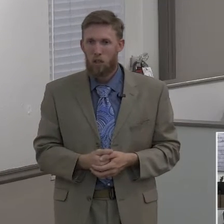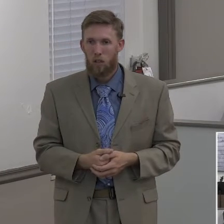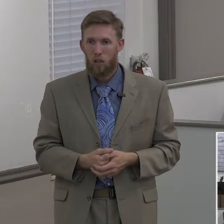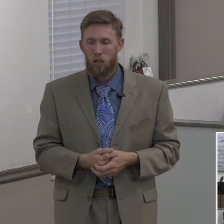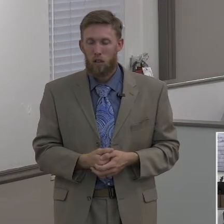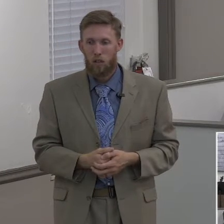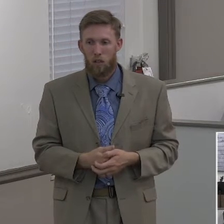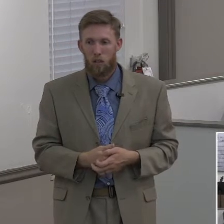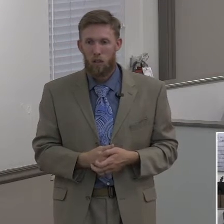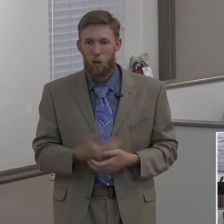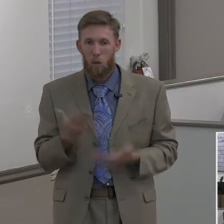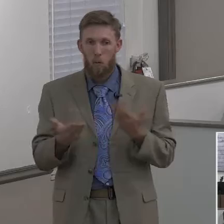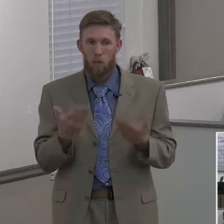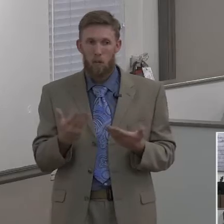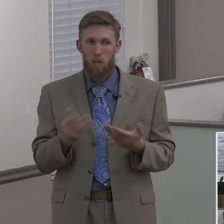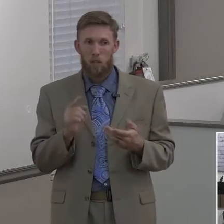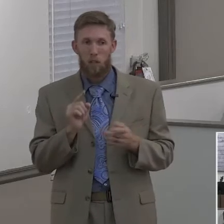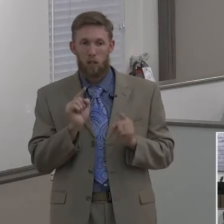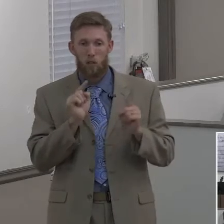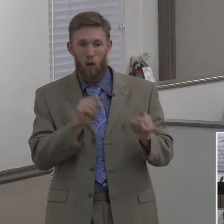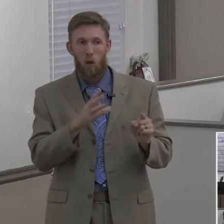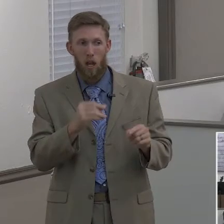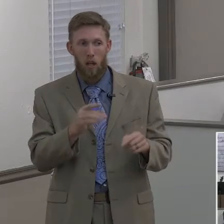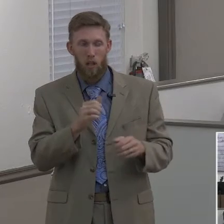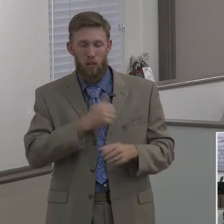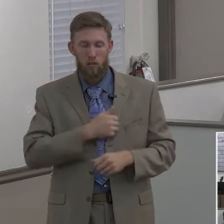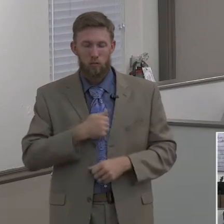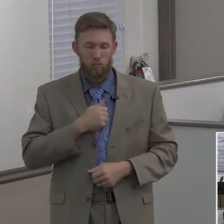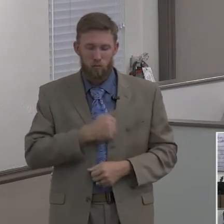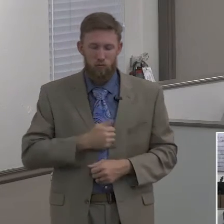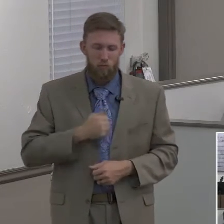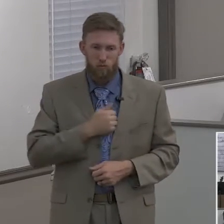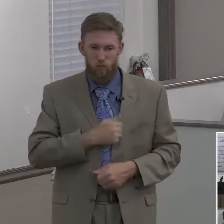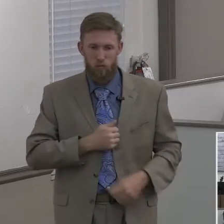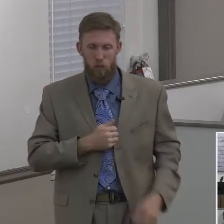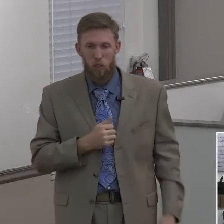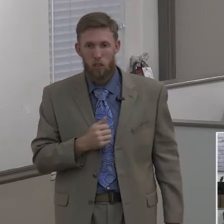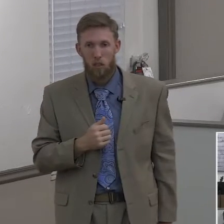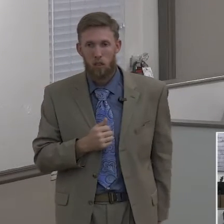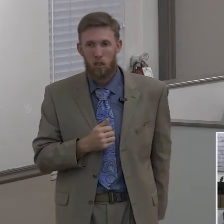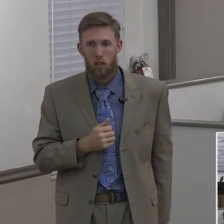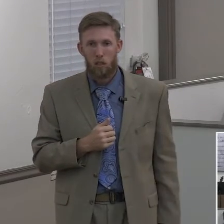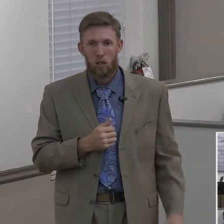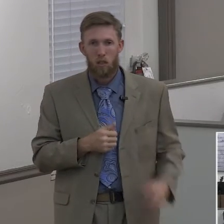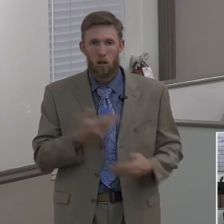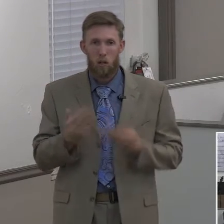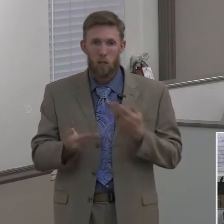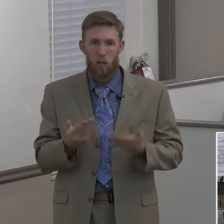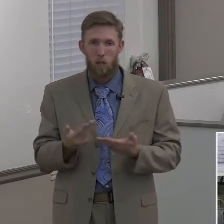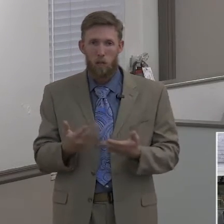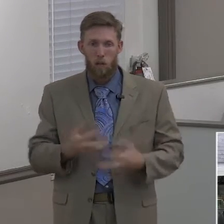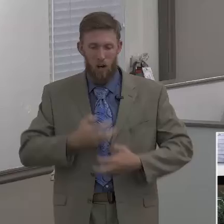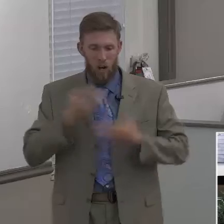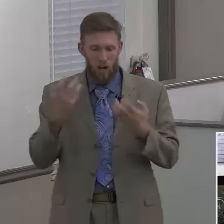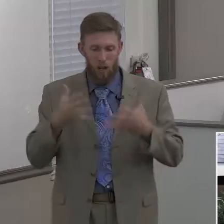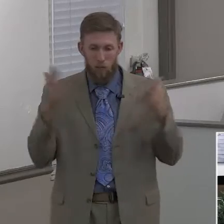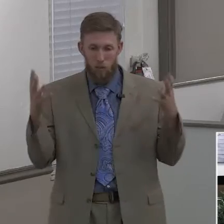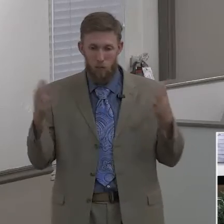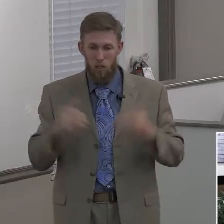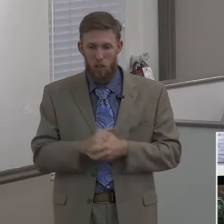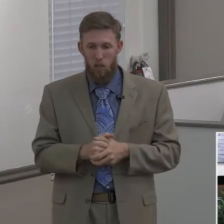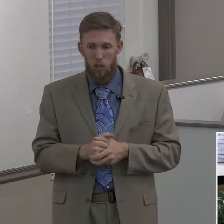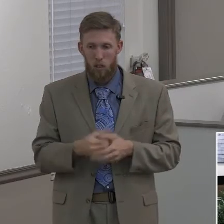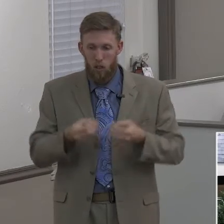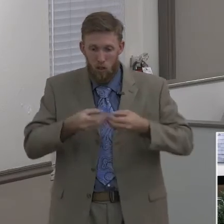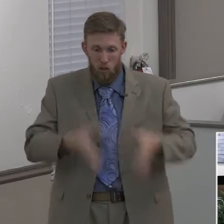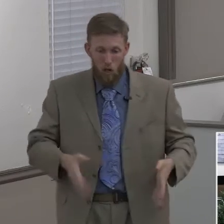Or maybe some things you got to go back later and apologize for. Or you'll get so angry that, you know, you get so angry you drop something on the